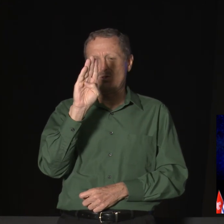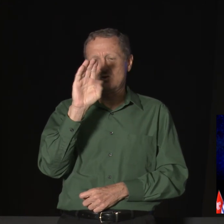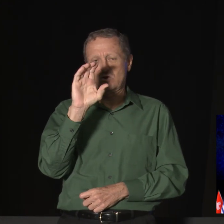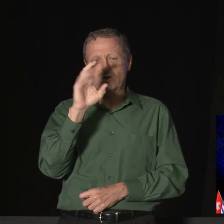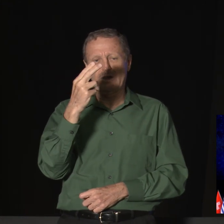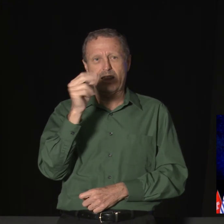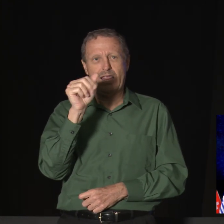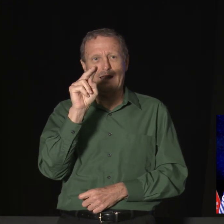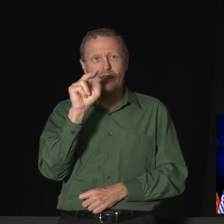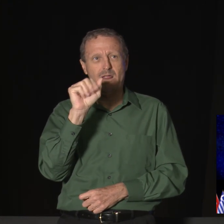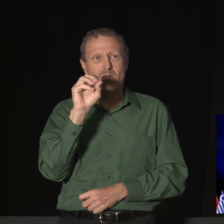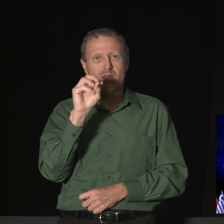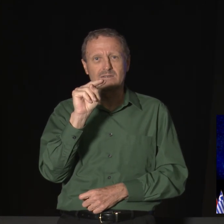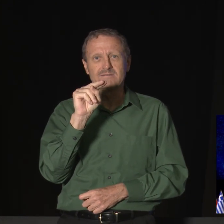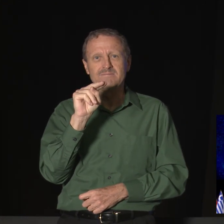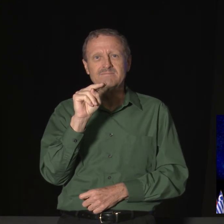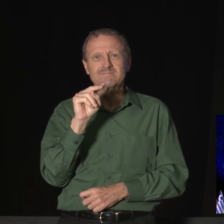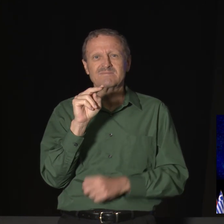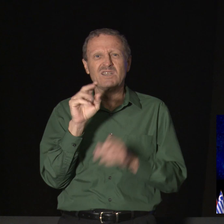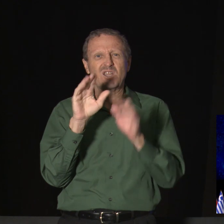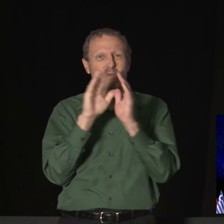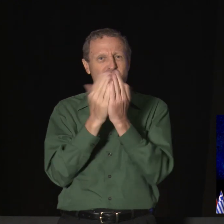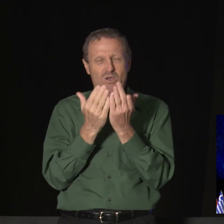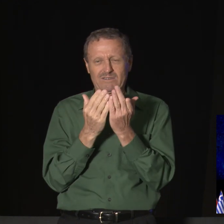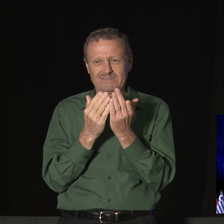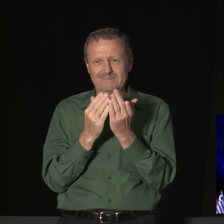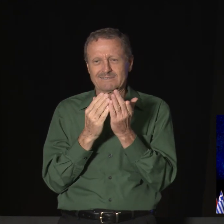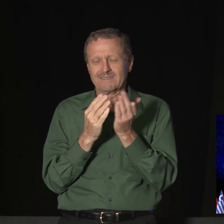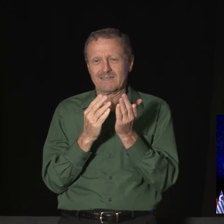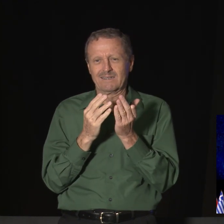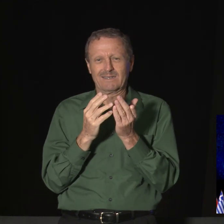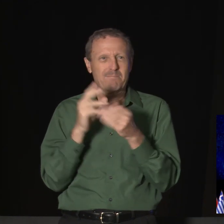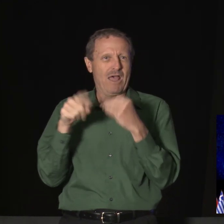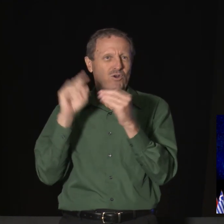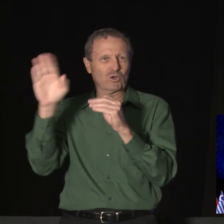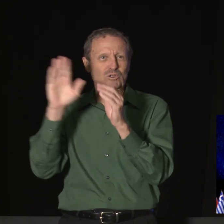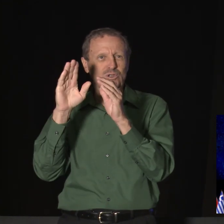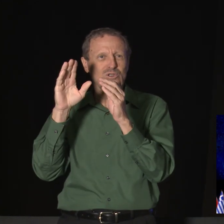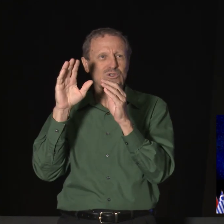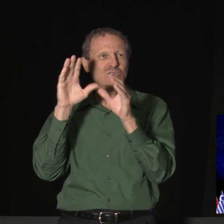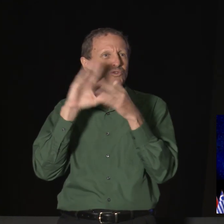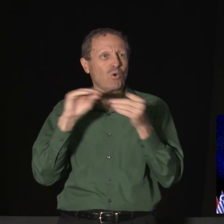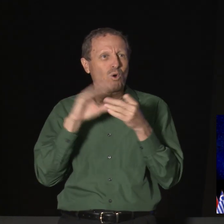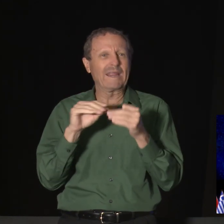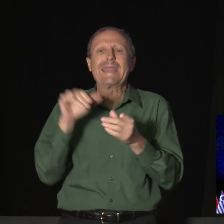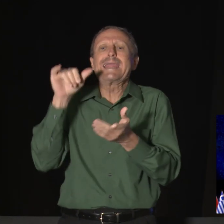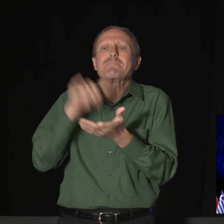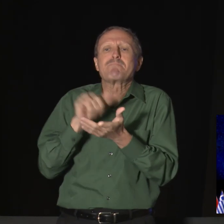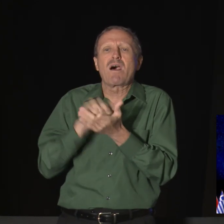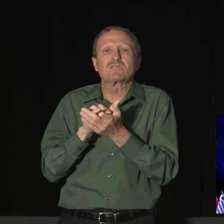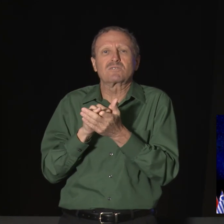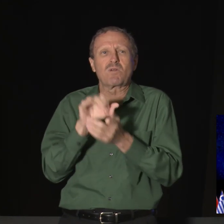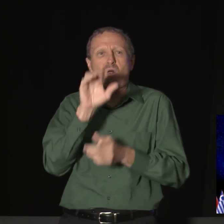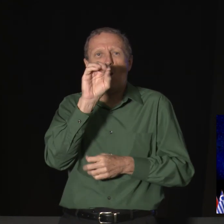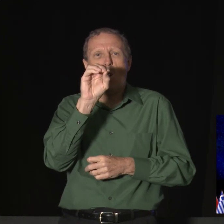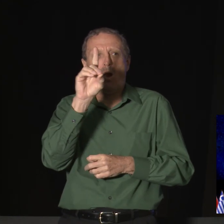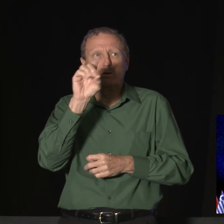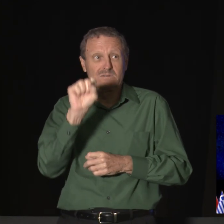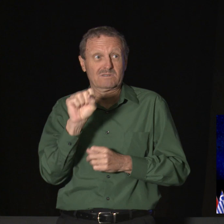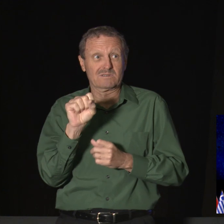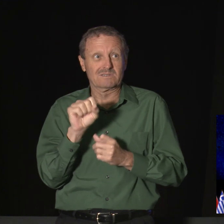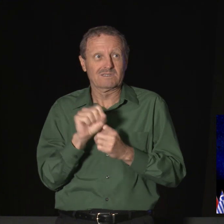wrote a book, Impossible Odds, about her story. If you have not heard or read her story, it's well